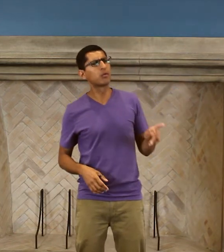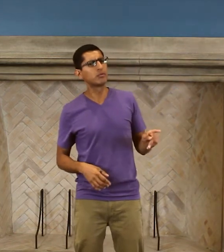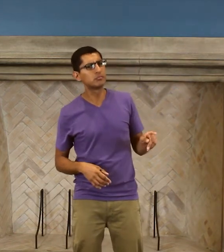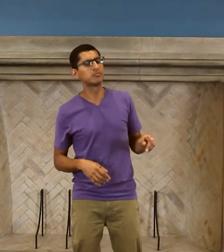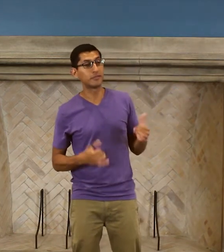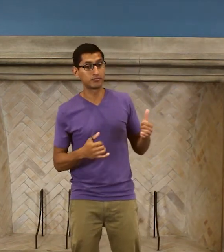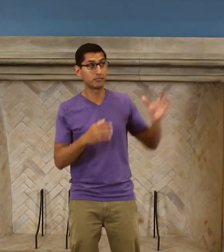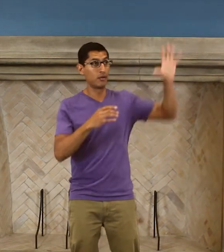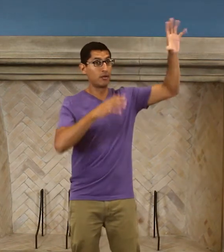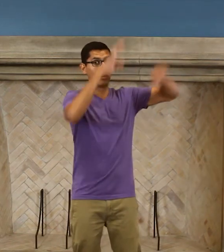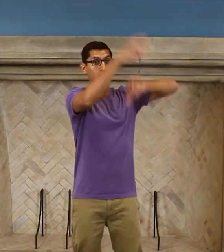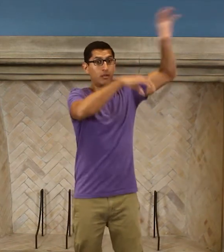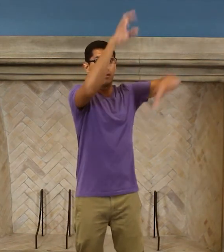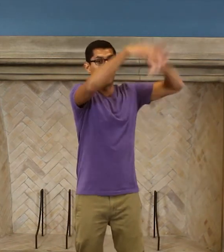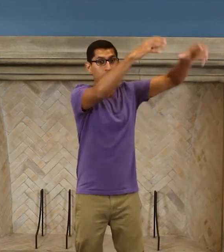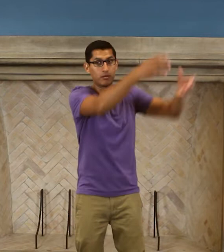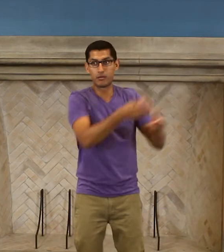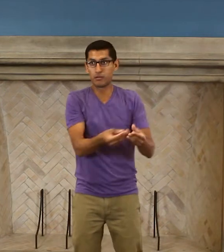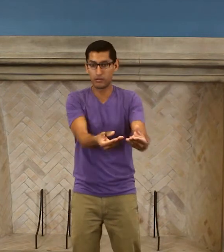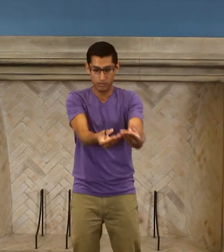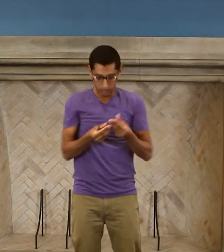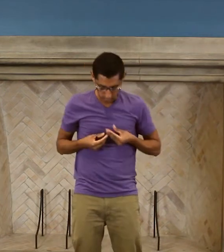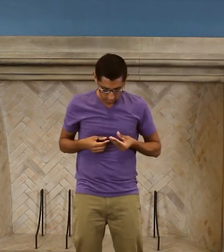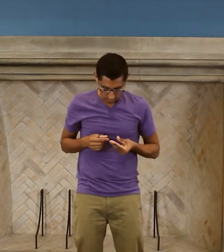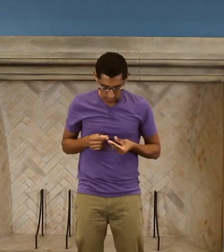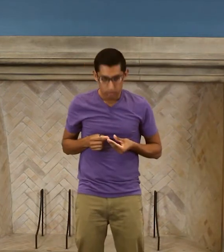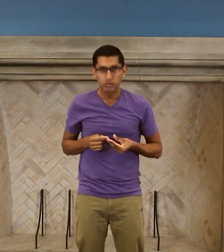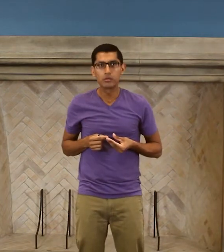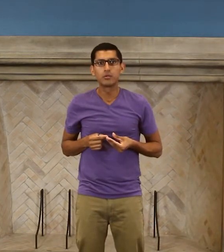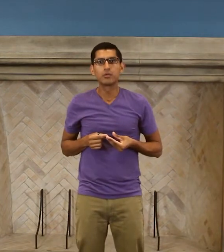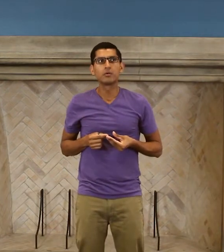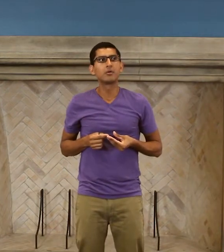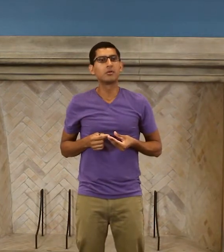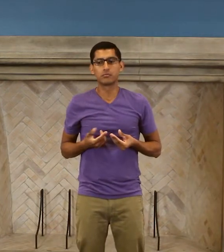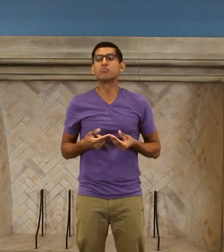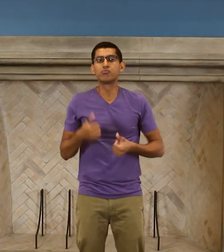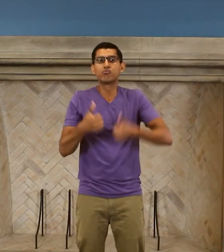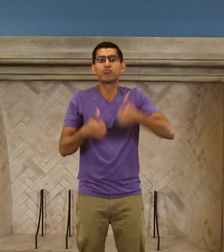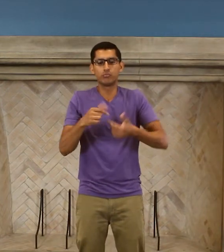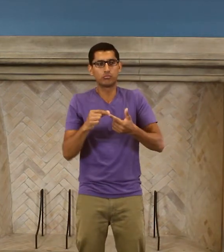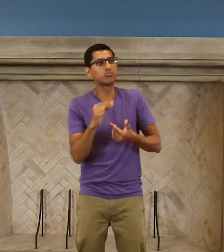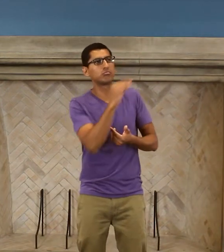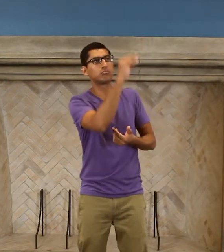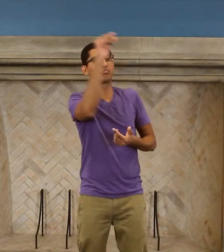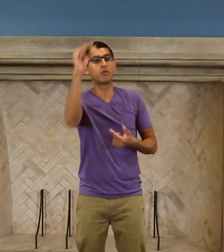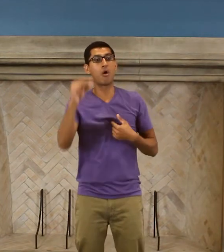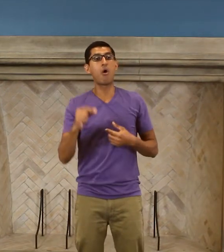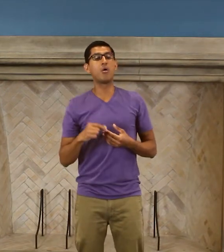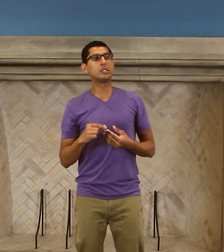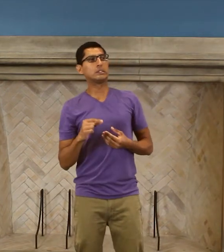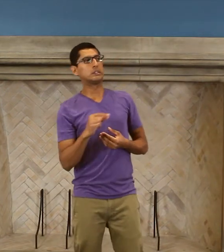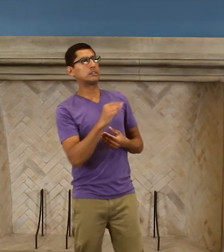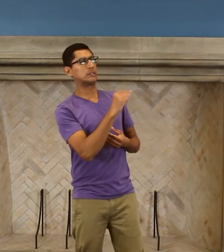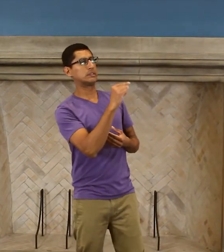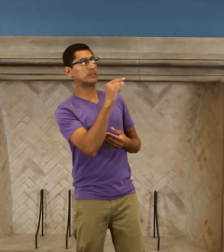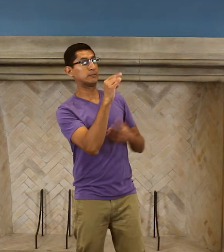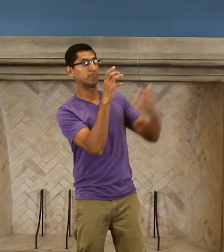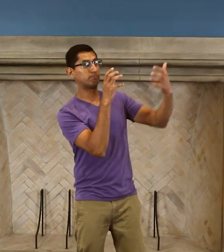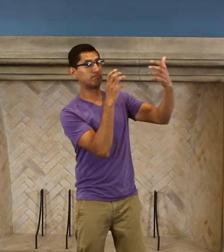cat. Oh, okay. So now she took down all the words and handed them to me. And she said, well, where did they go? And so I